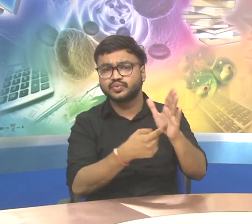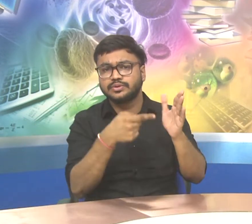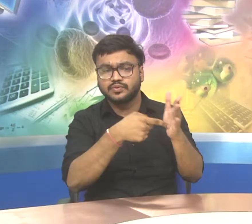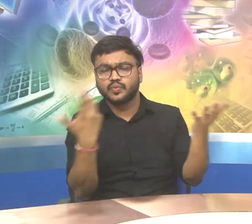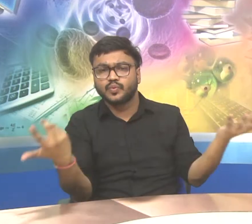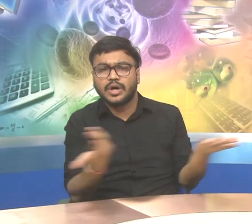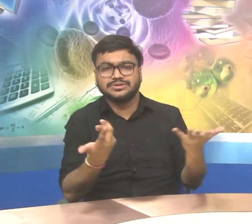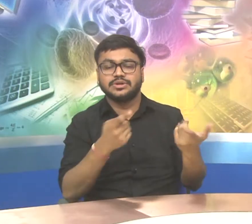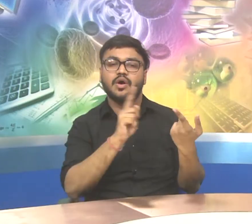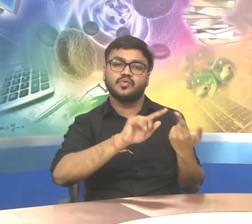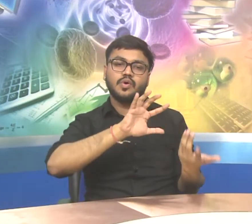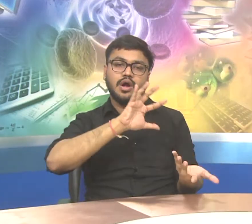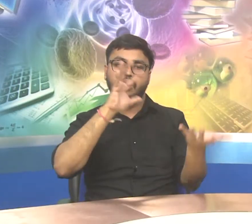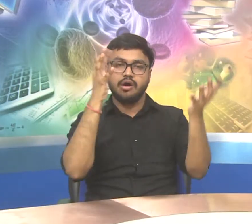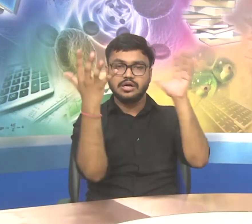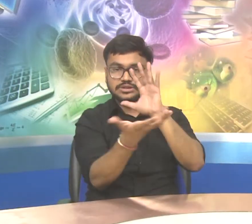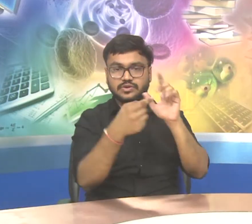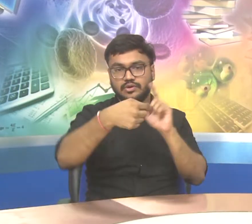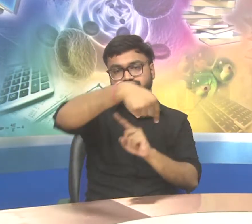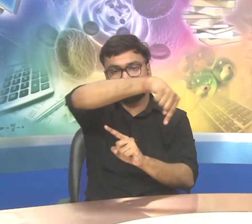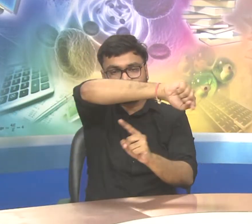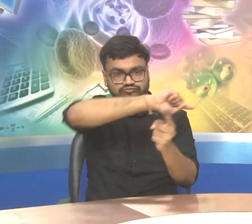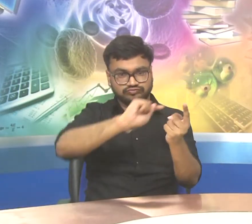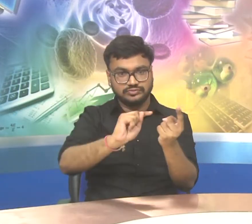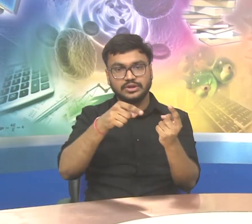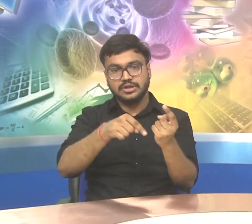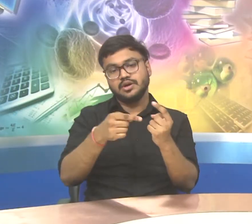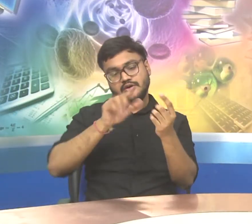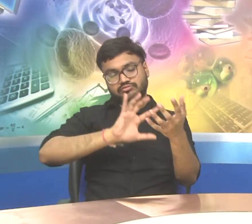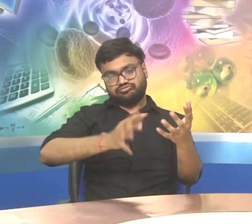that shows Earth and the other planets.